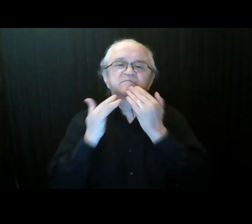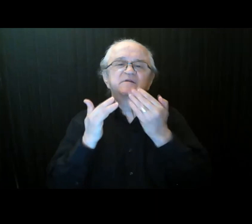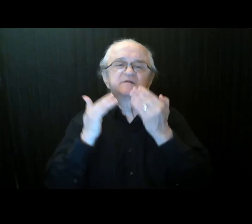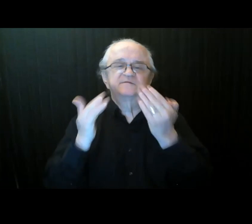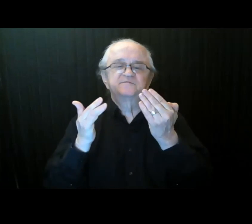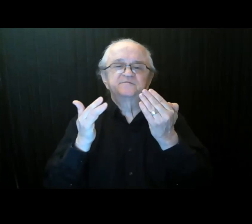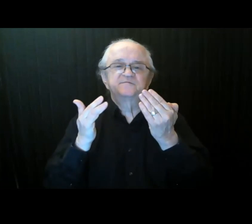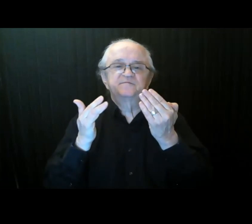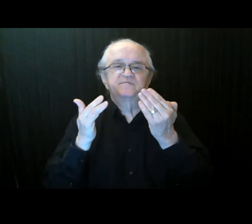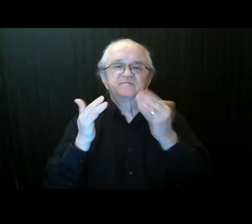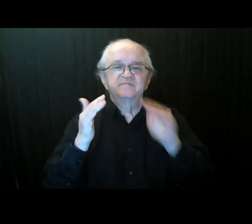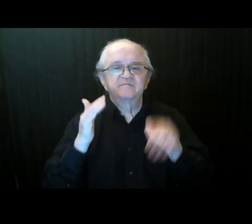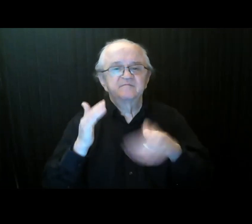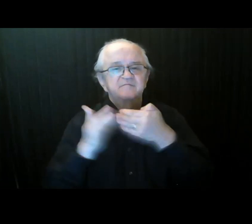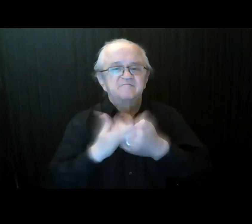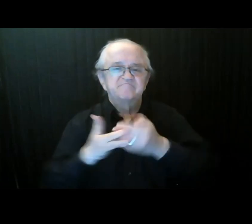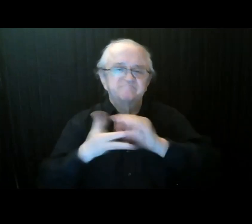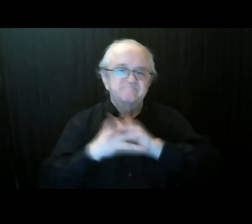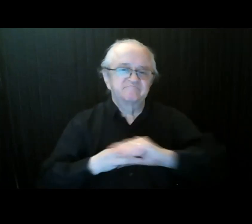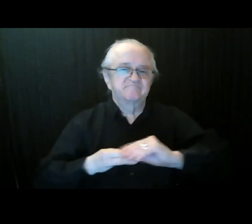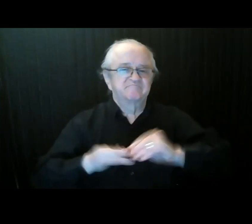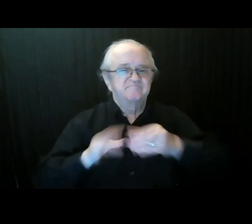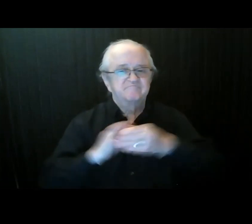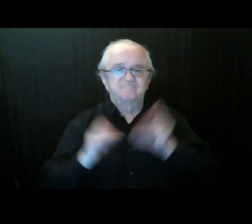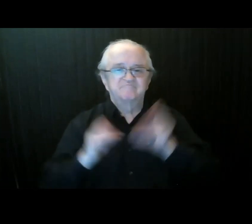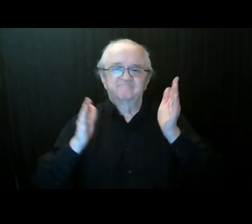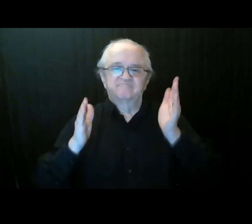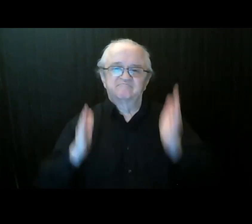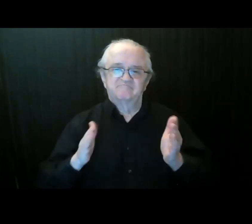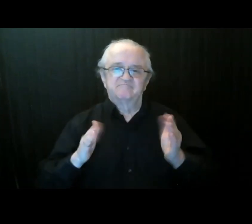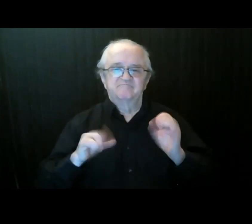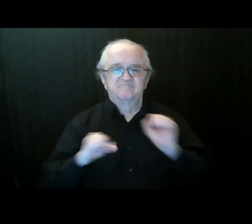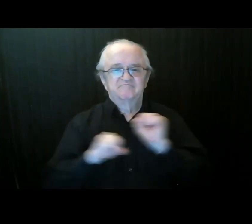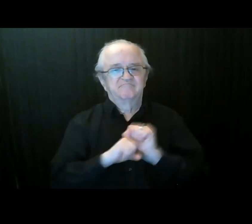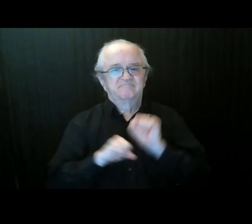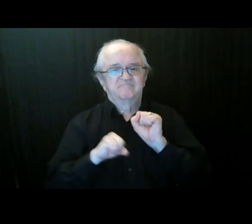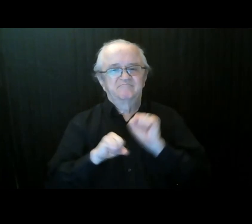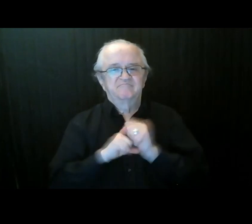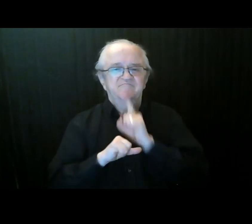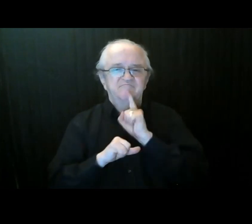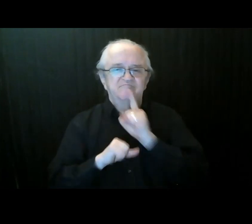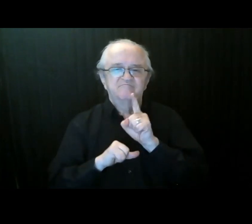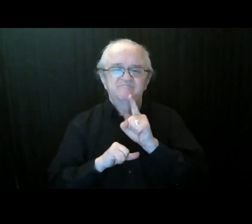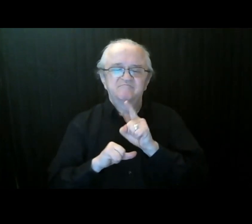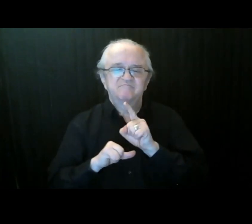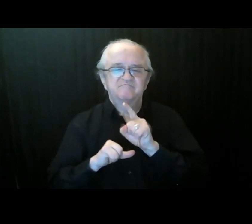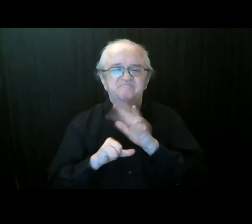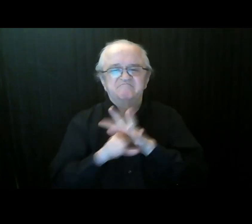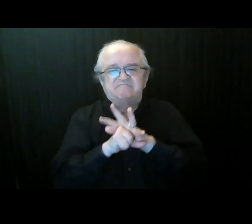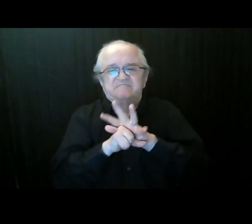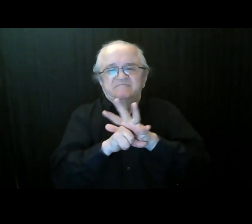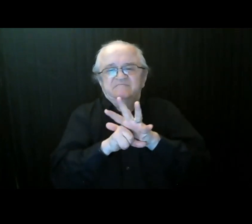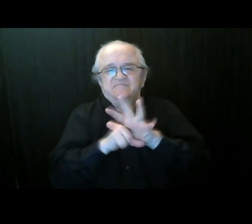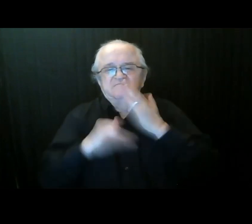to thank all of our storytellers who have served us up with such generous helpings this